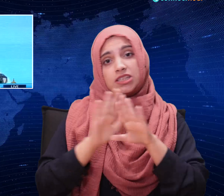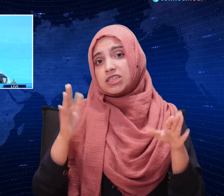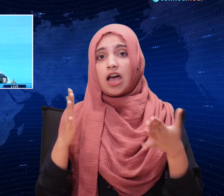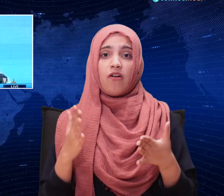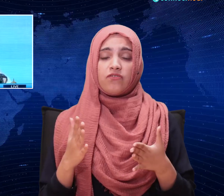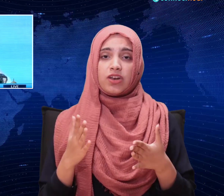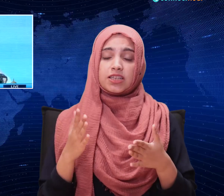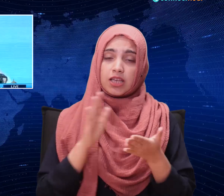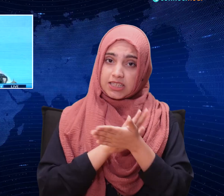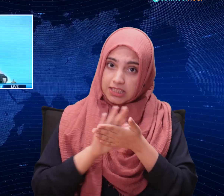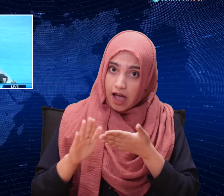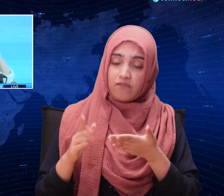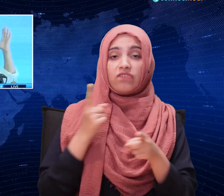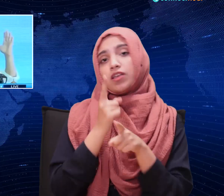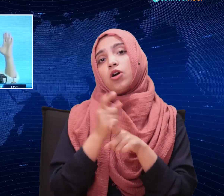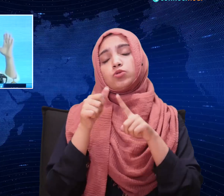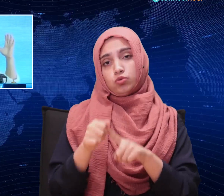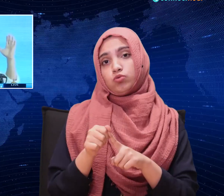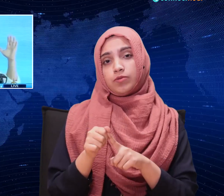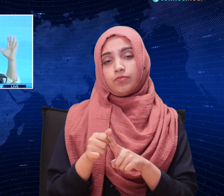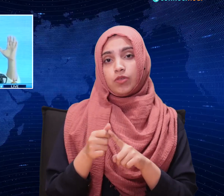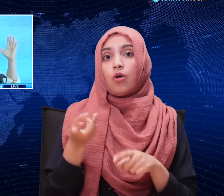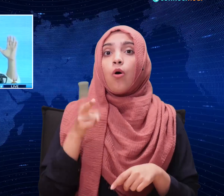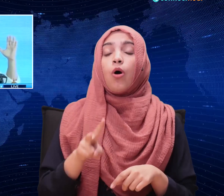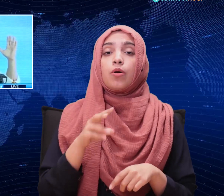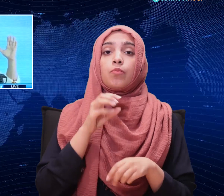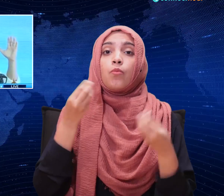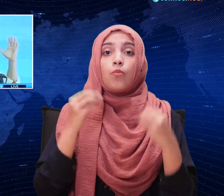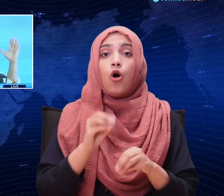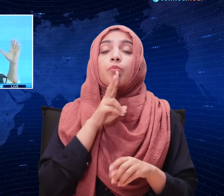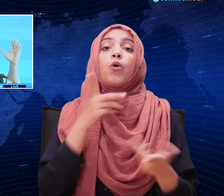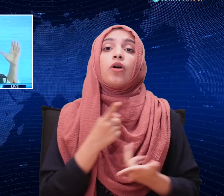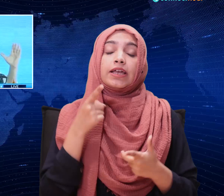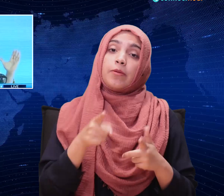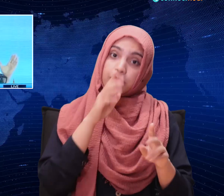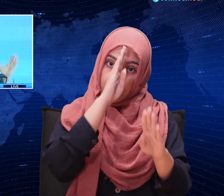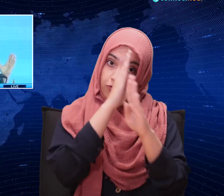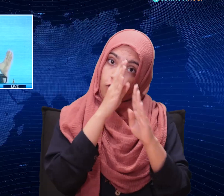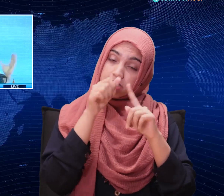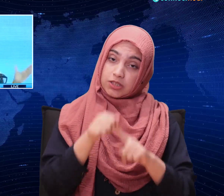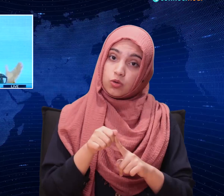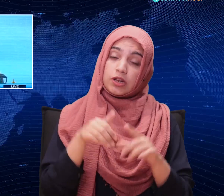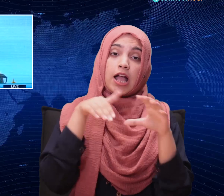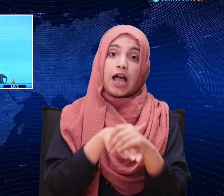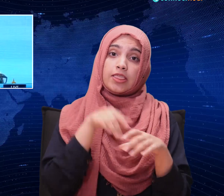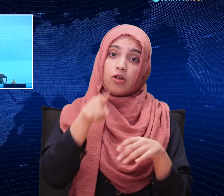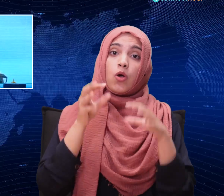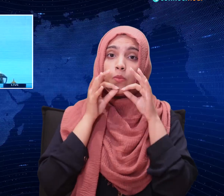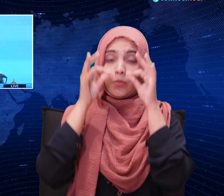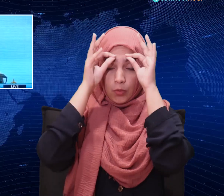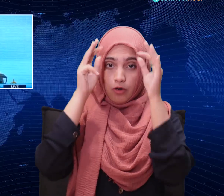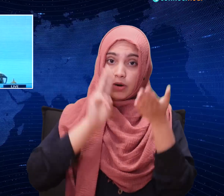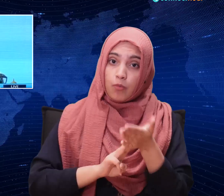The Prime Minister highlighted the need to train children properly and teach them Siratun Nabi,